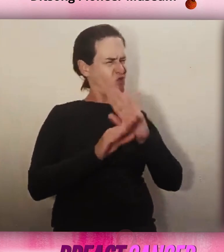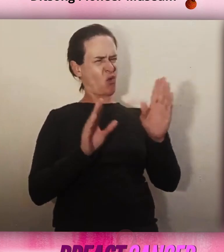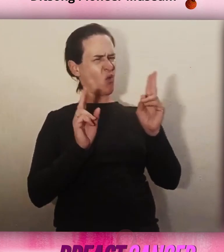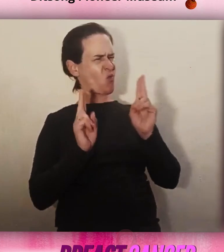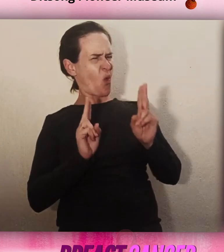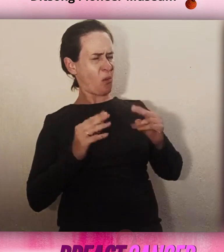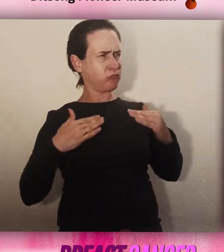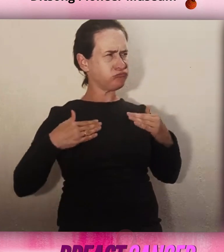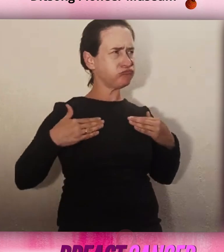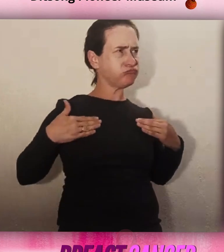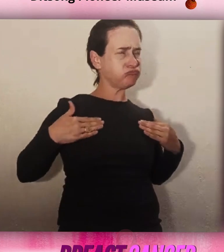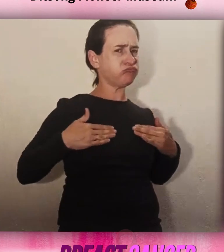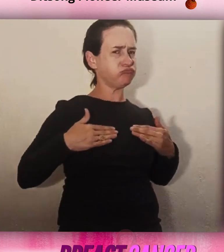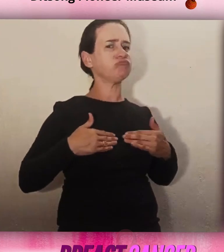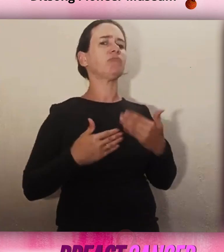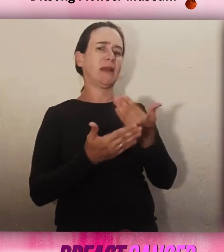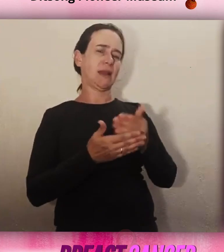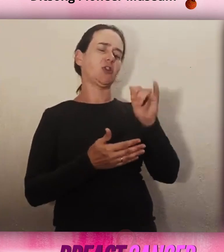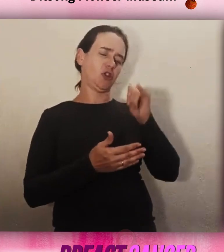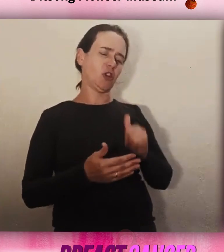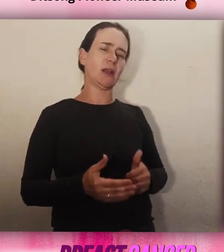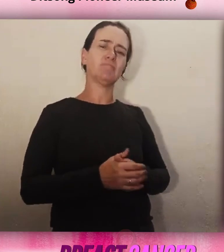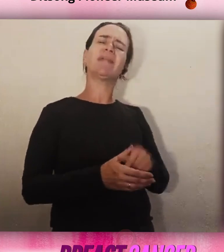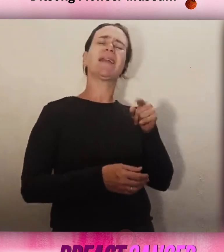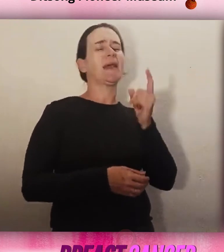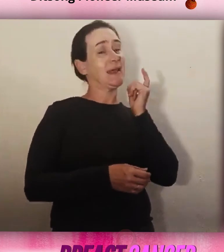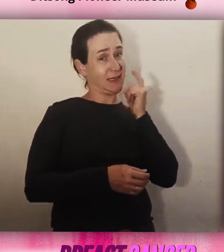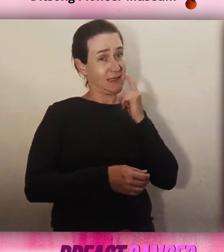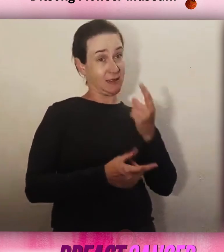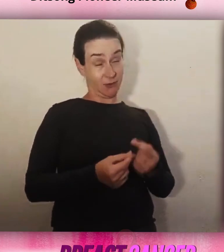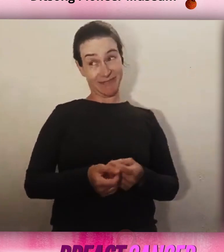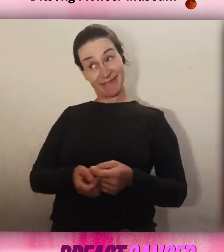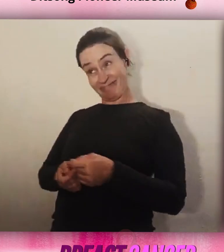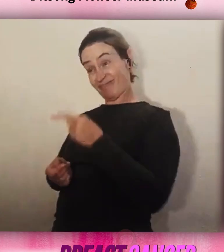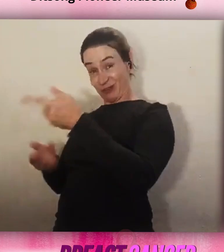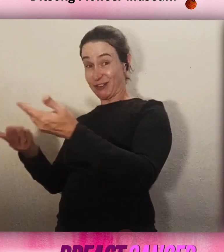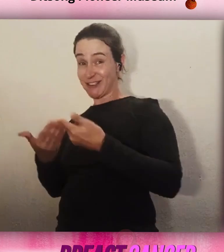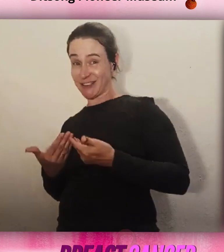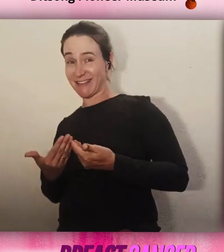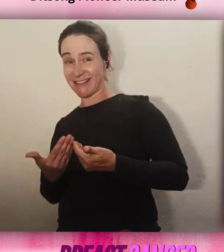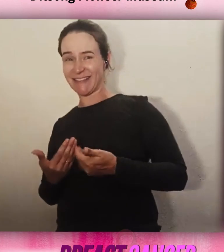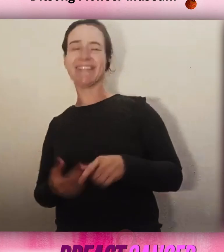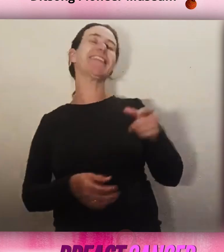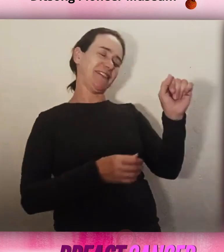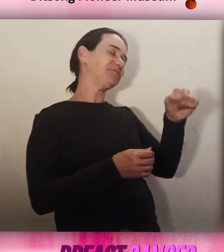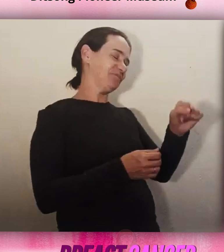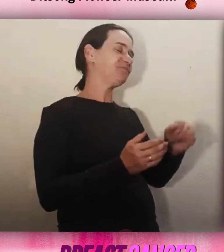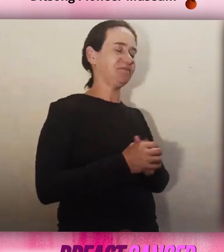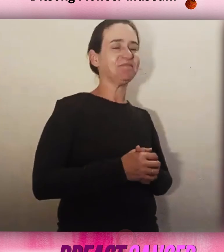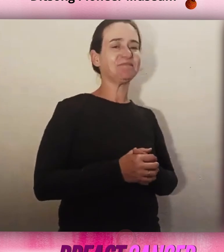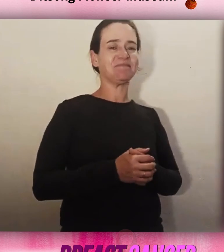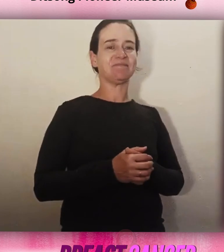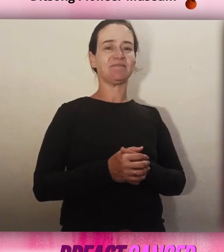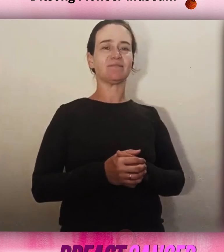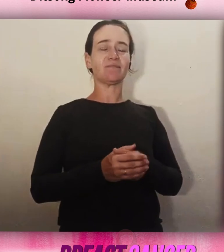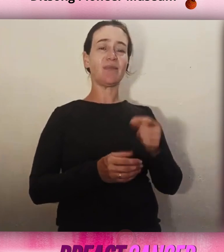those abnormalities. Also, you're going to observe your breast, and then you're going to do a breast exam, which is quite easy. So you're gonna explain it to us? Yes, I